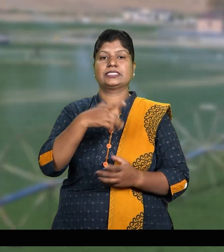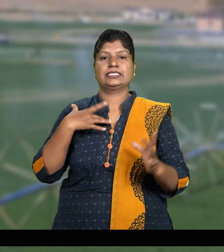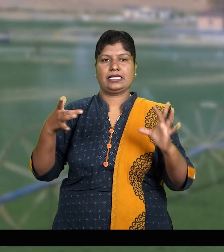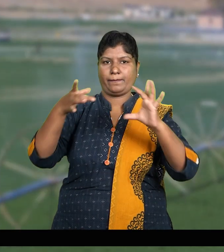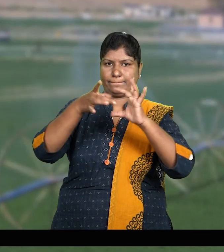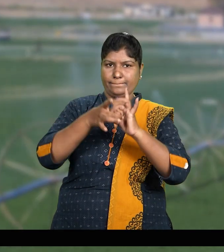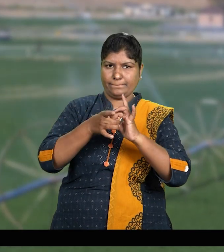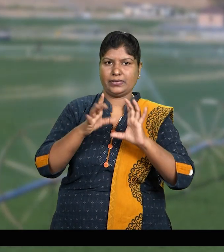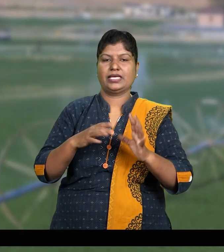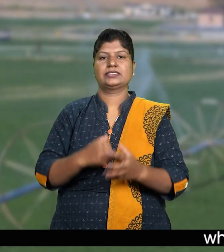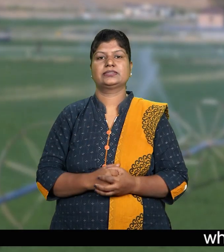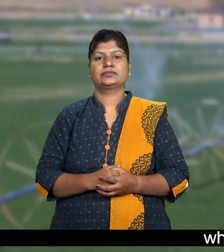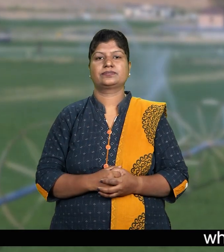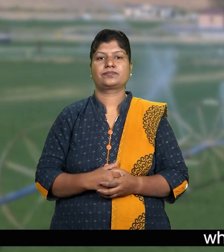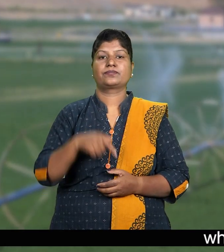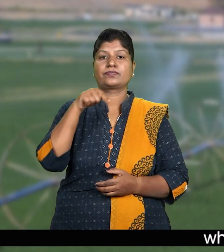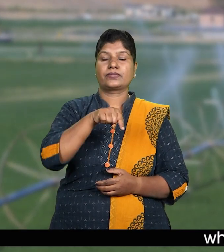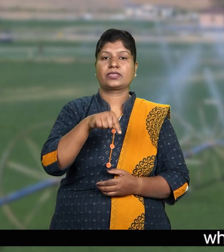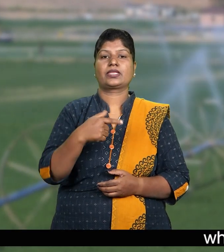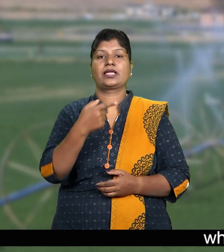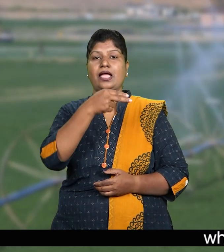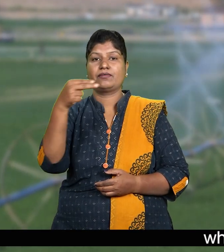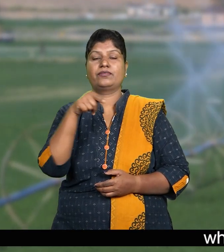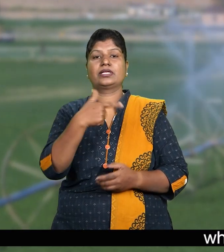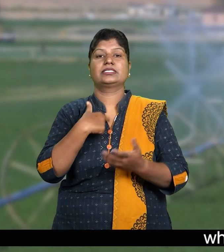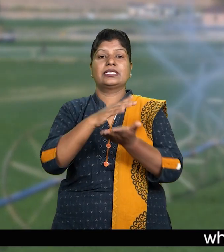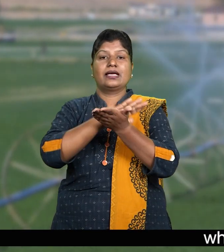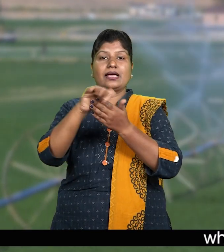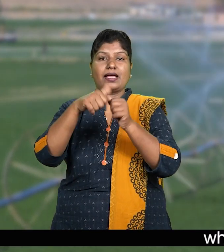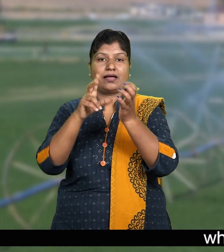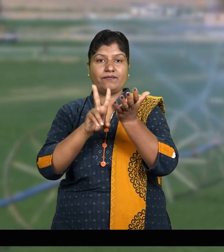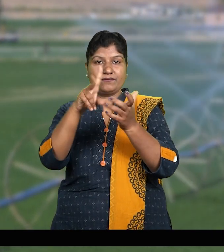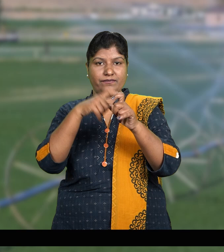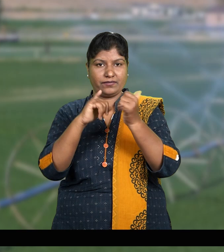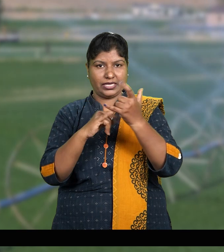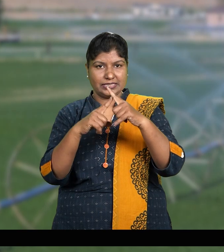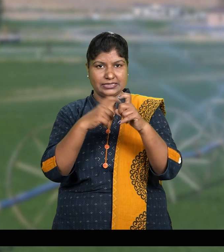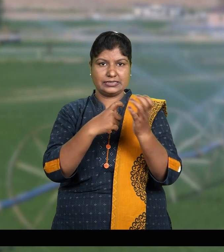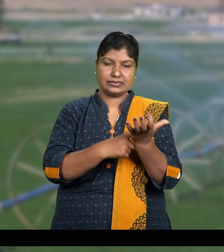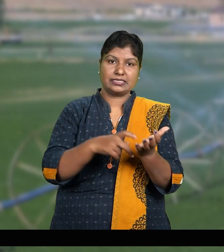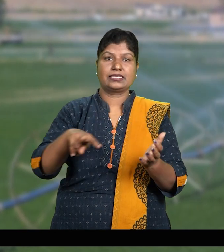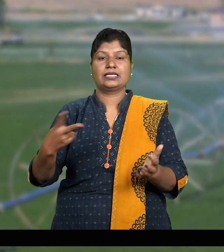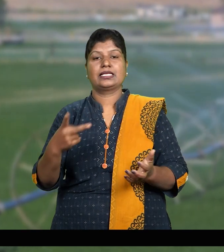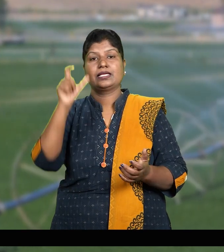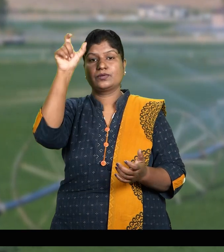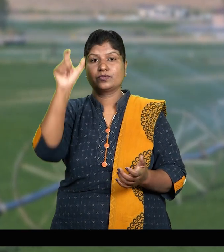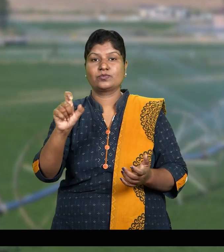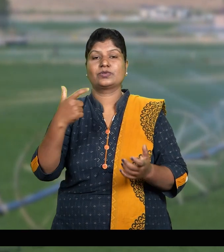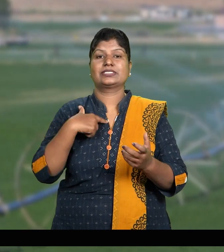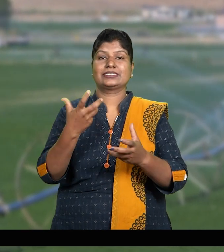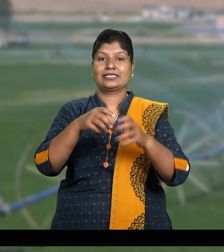combine, which is in fact a harvester as well as a thresher.